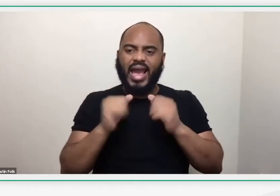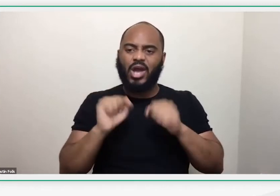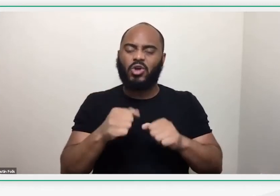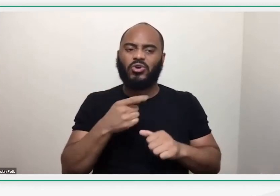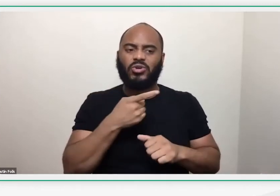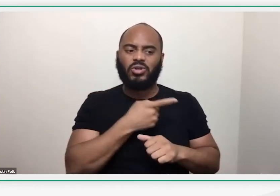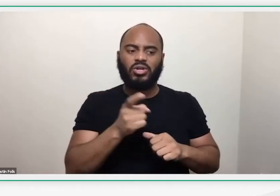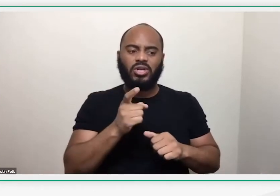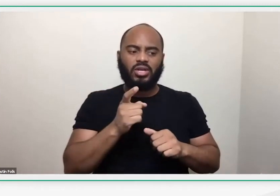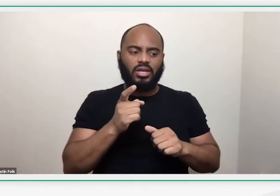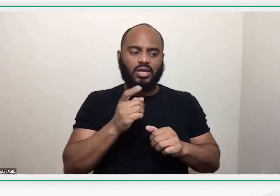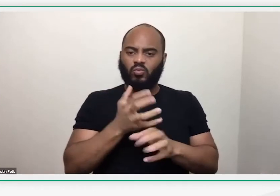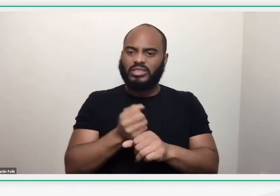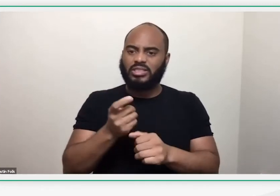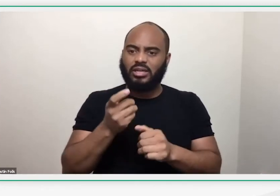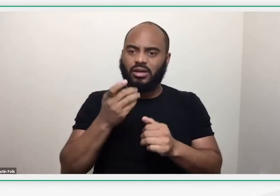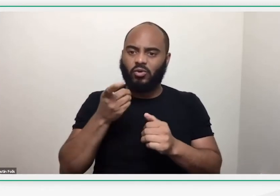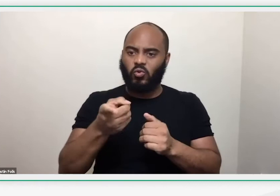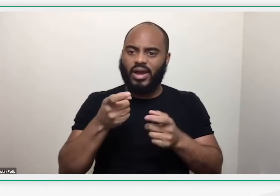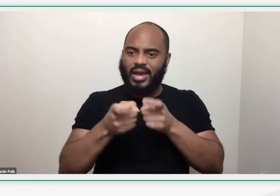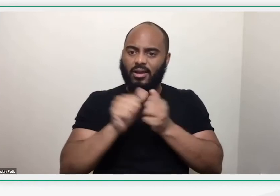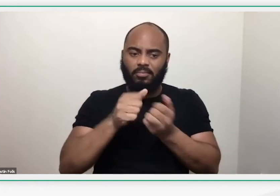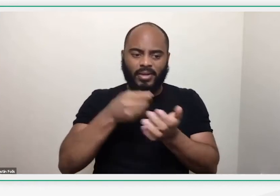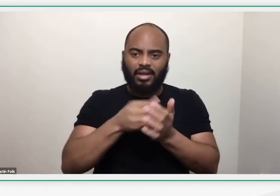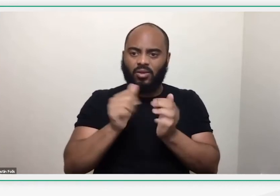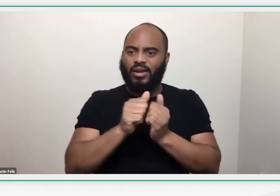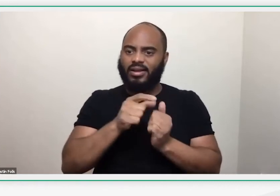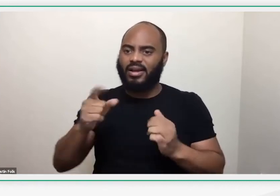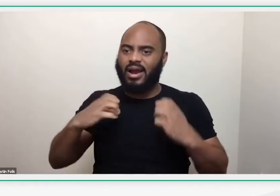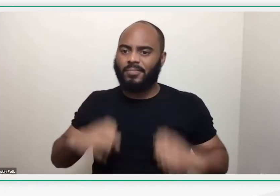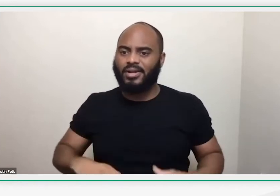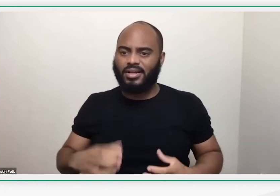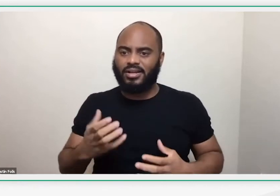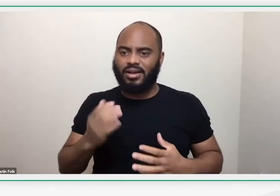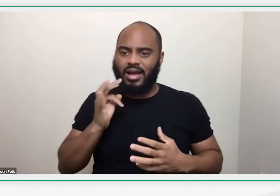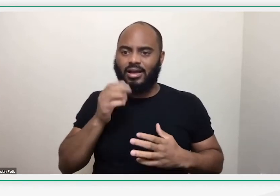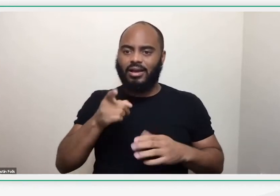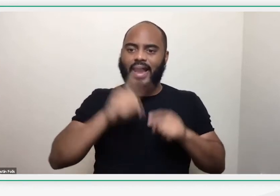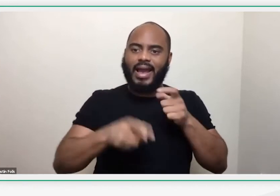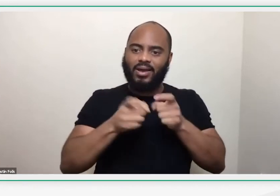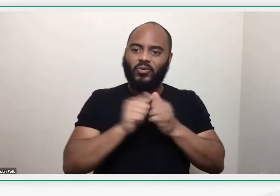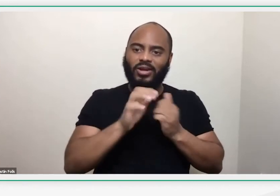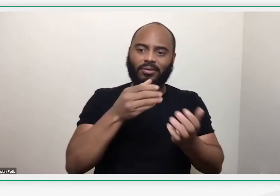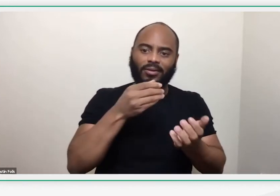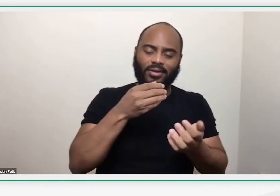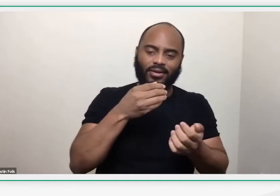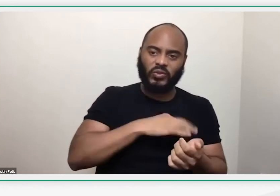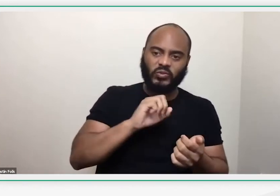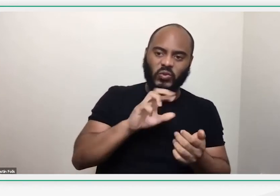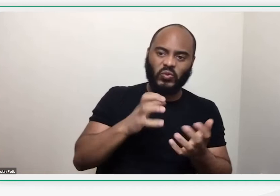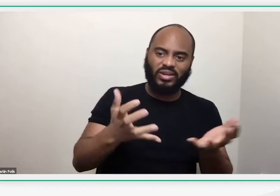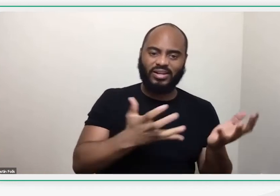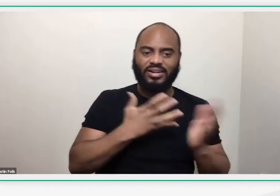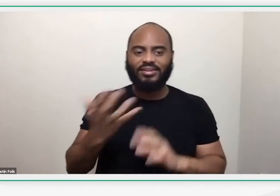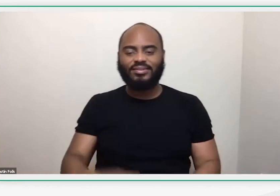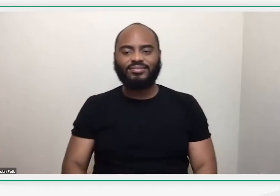a bank would imagine to themselves how they would be able to trust you with money from the